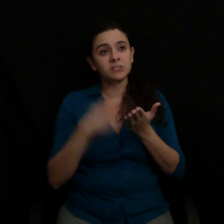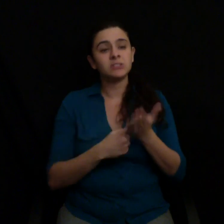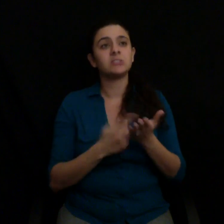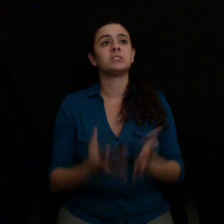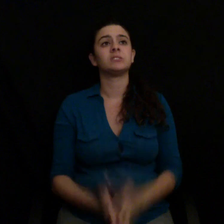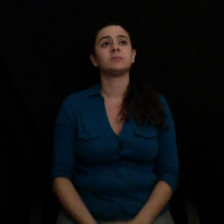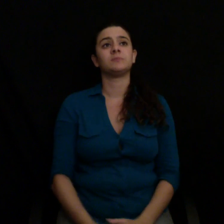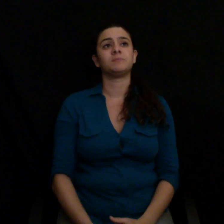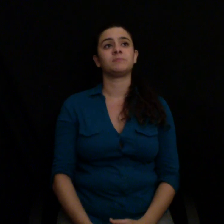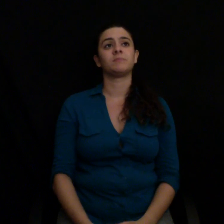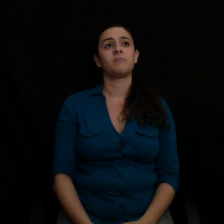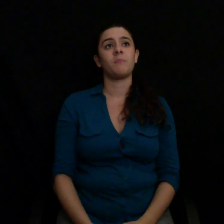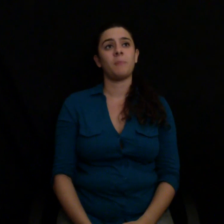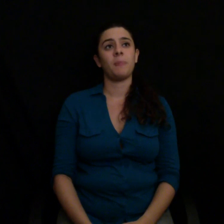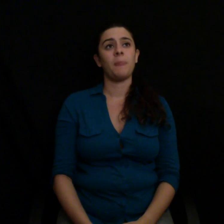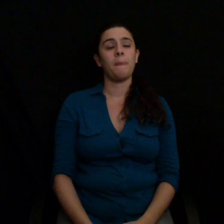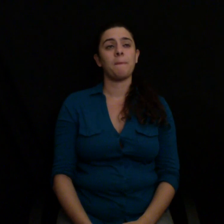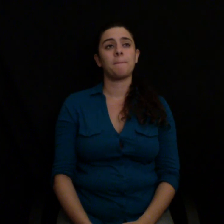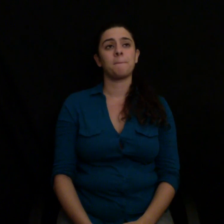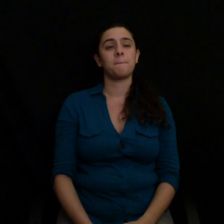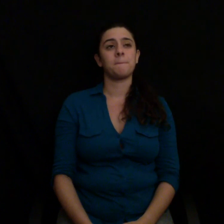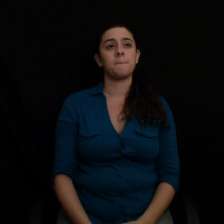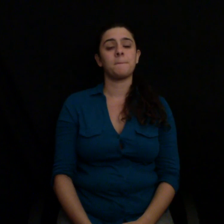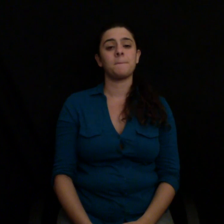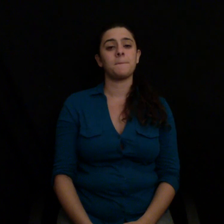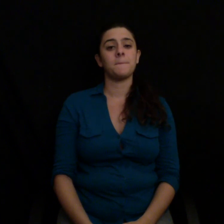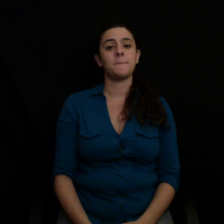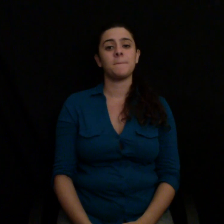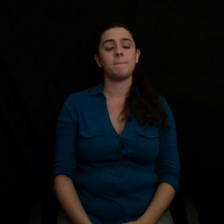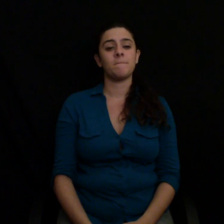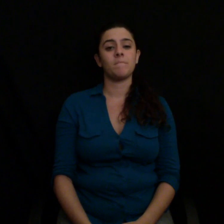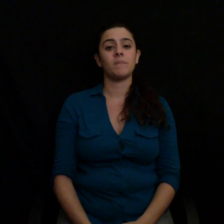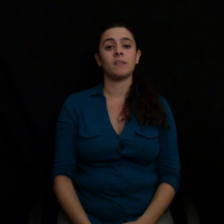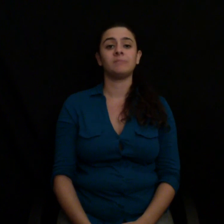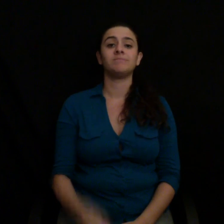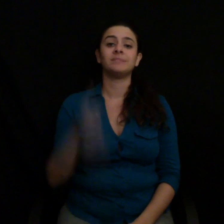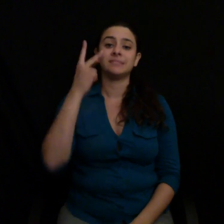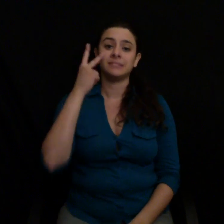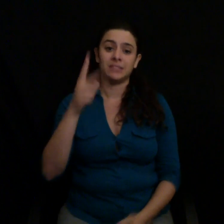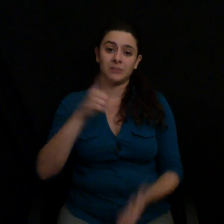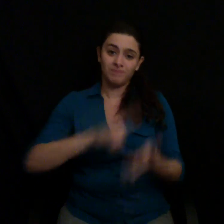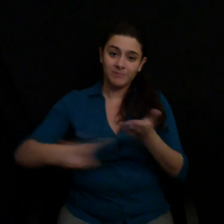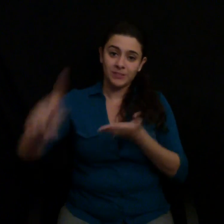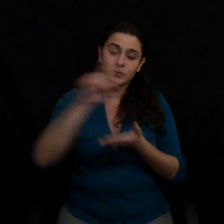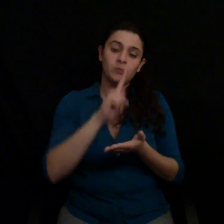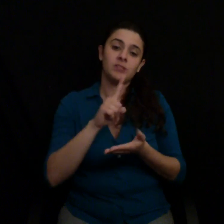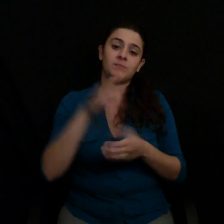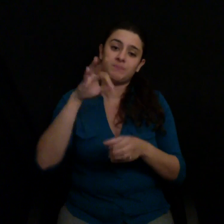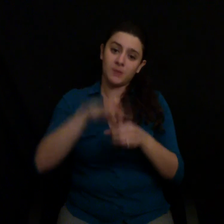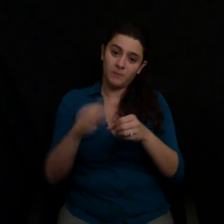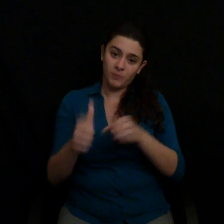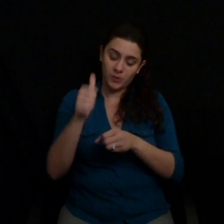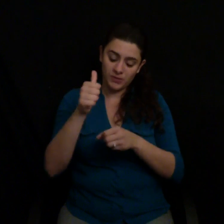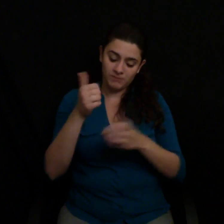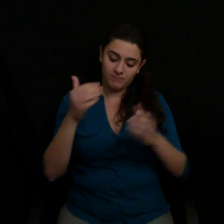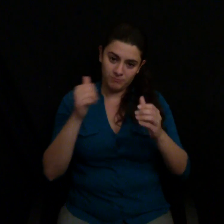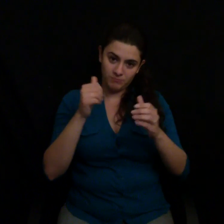closer to finding out. So, on that note, we'll see you again next week on Upvoted by Reddit.